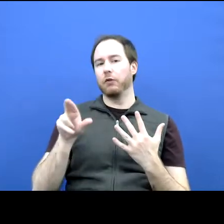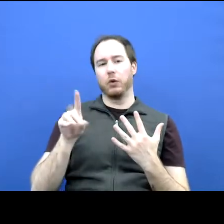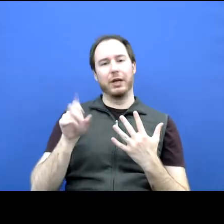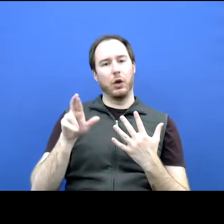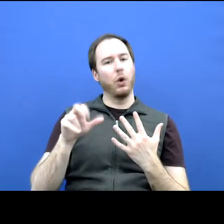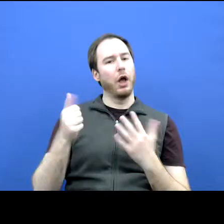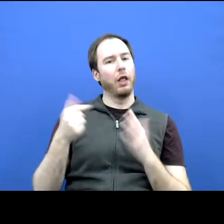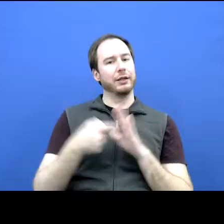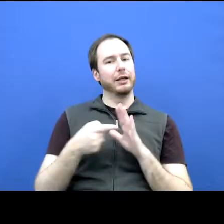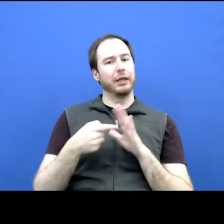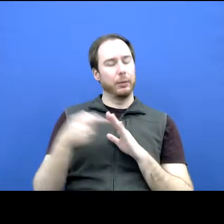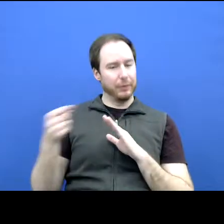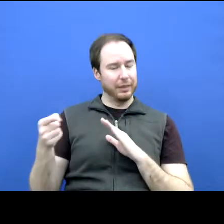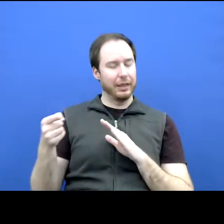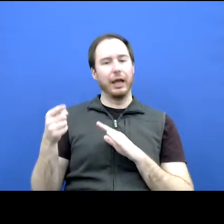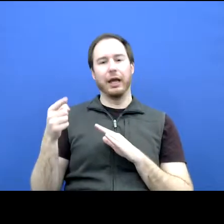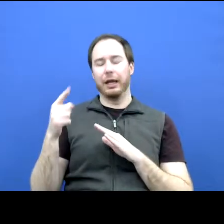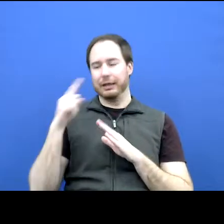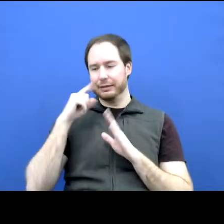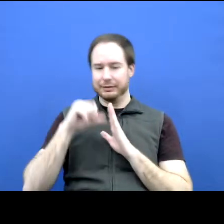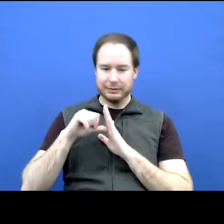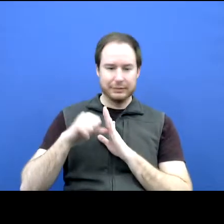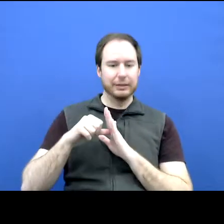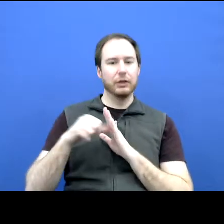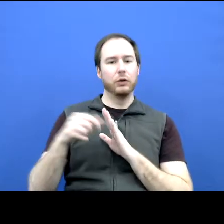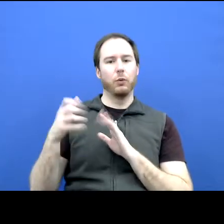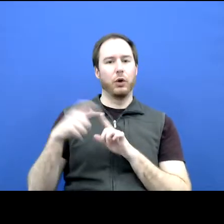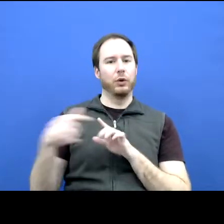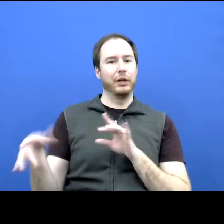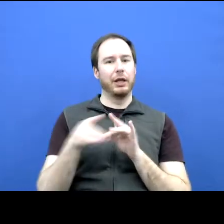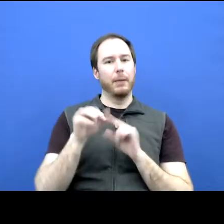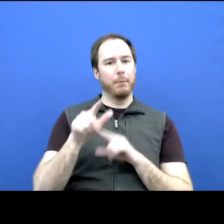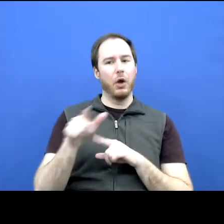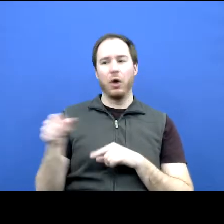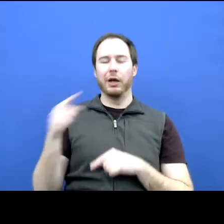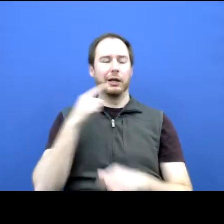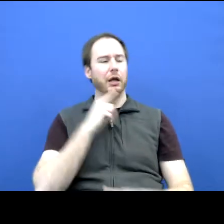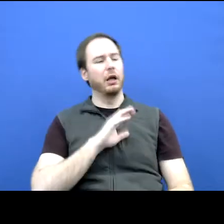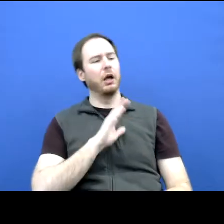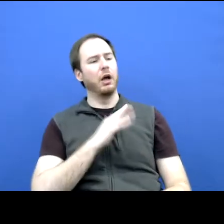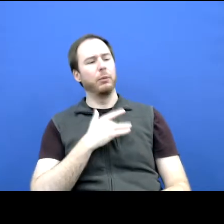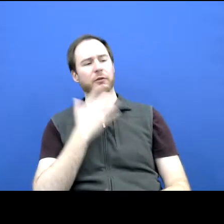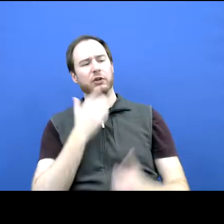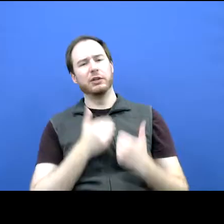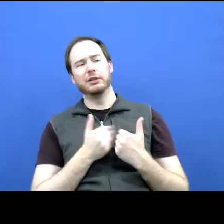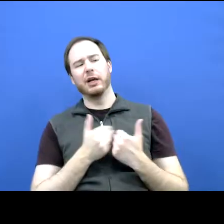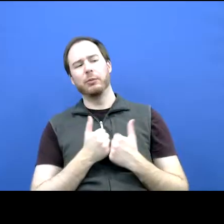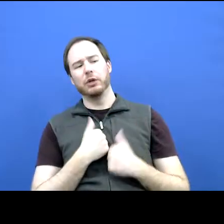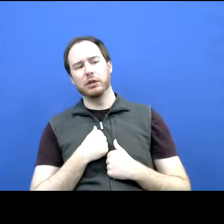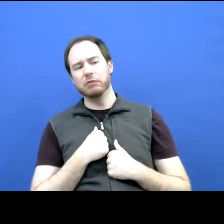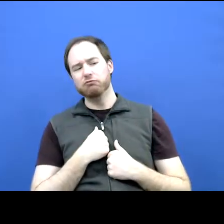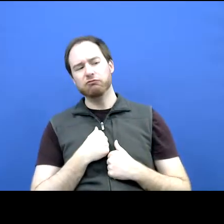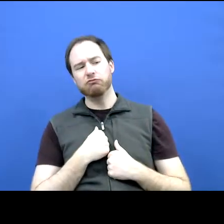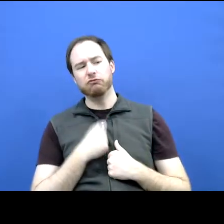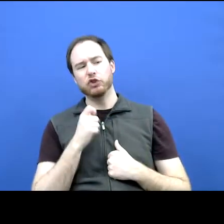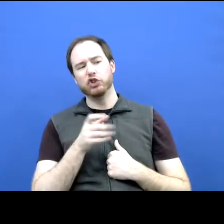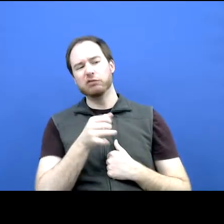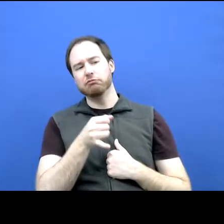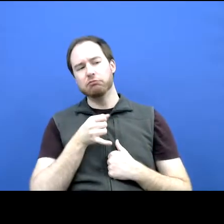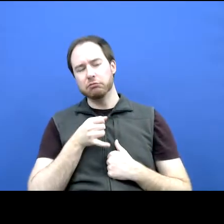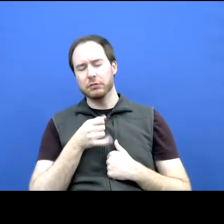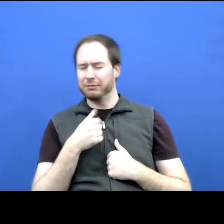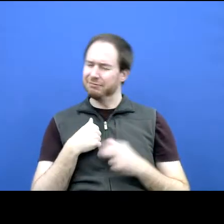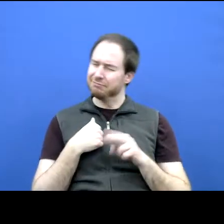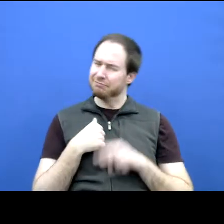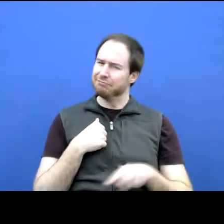example, right? They insisted, tried to have them connect to the mall. They insisted on separating, make a separate building. And